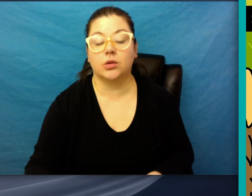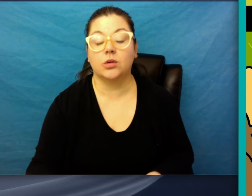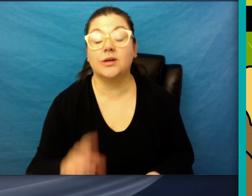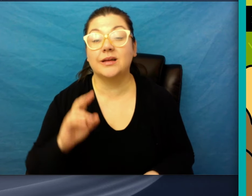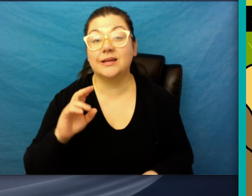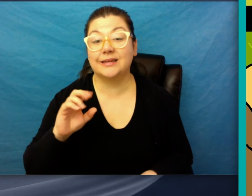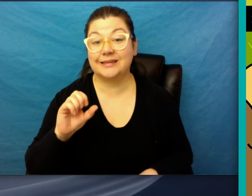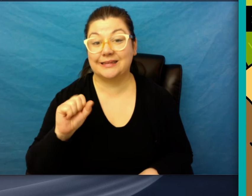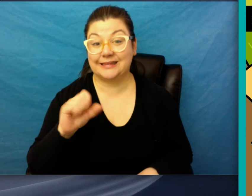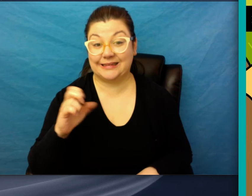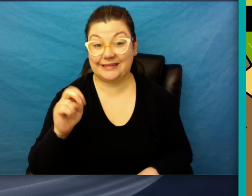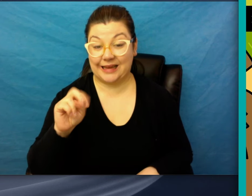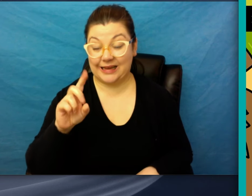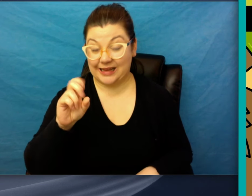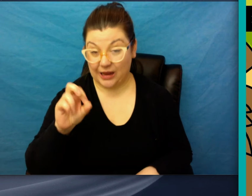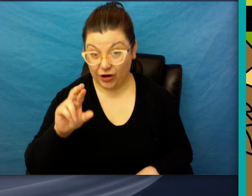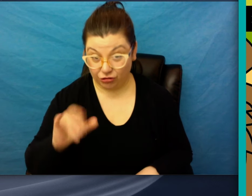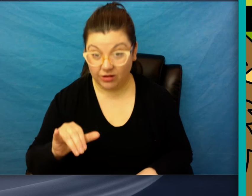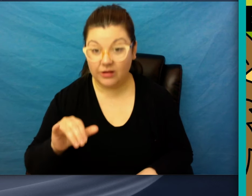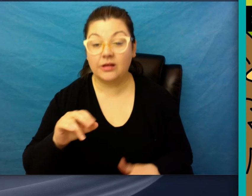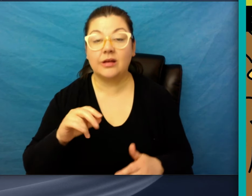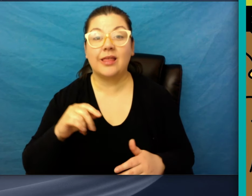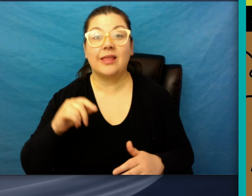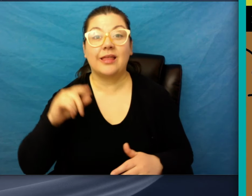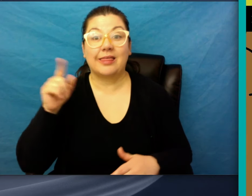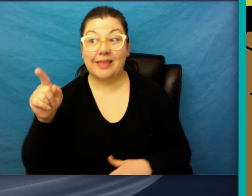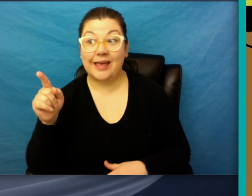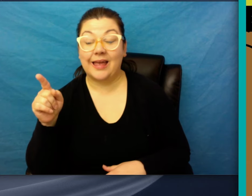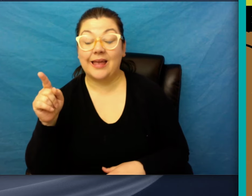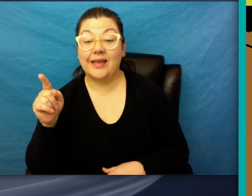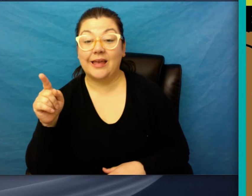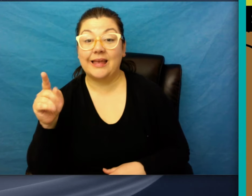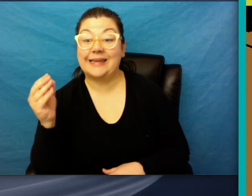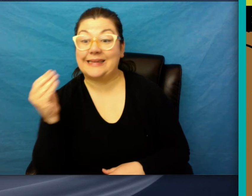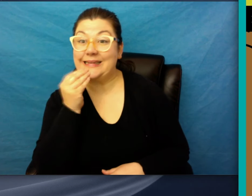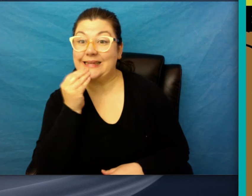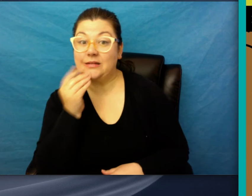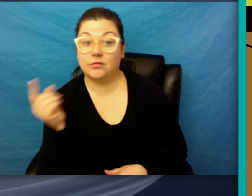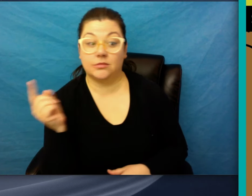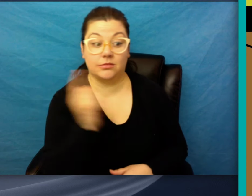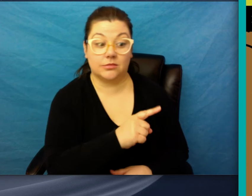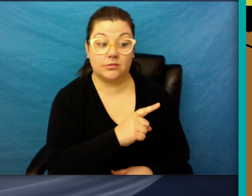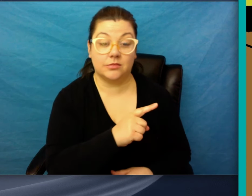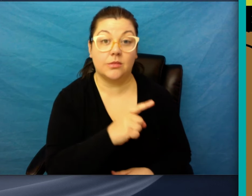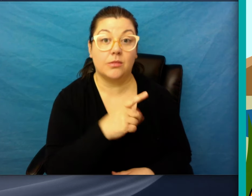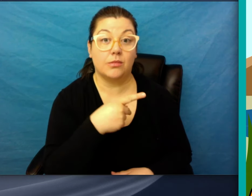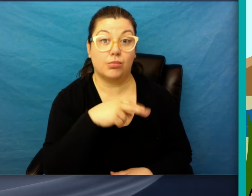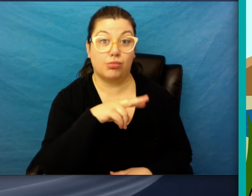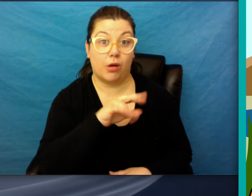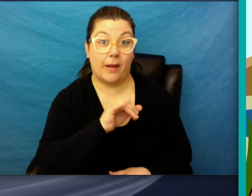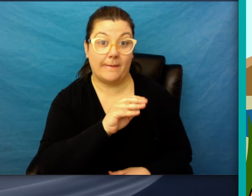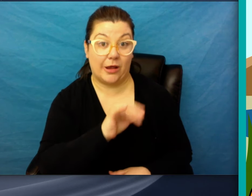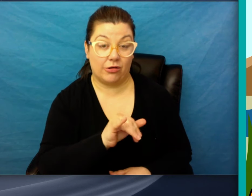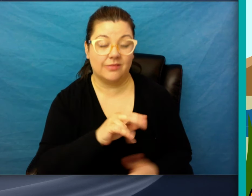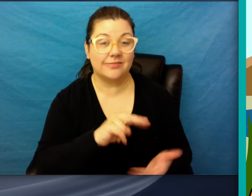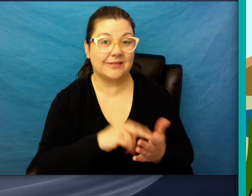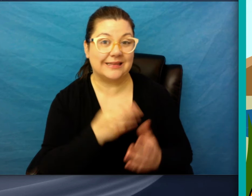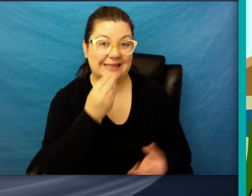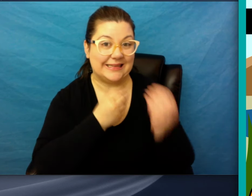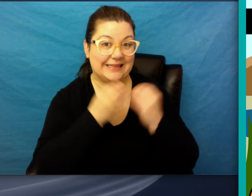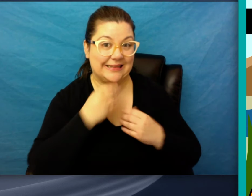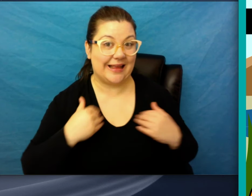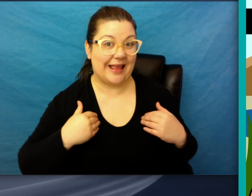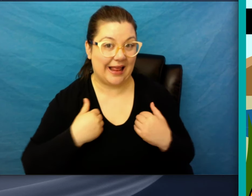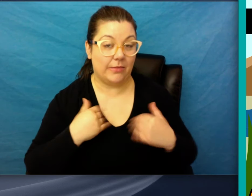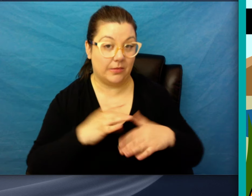Secondary consumers are the organisms that eat the primary consumers. These are carnivores, or meat eaters. Some animals, like humans, are